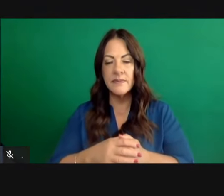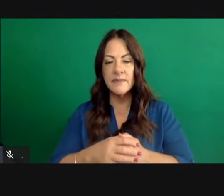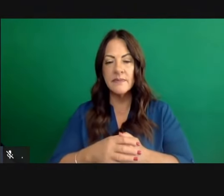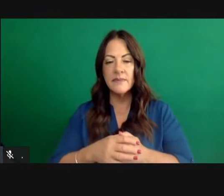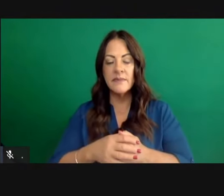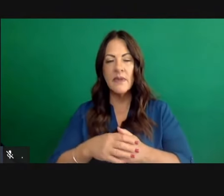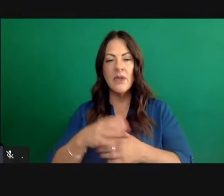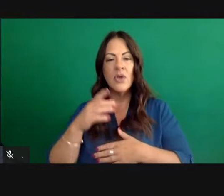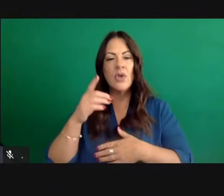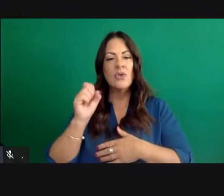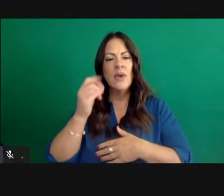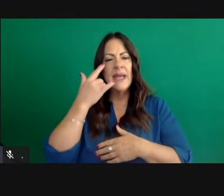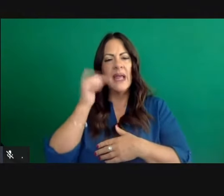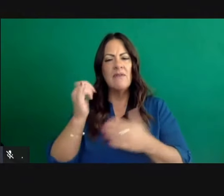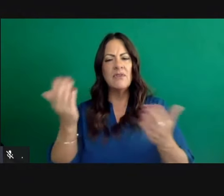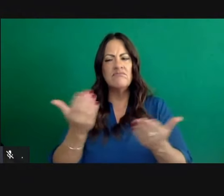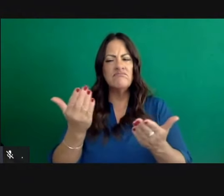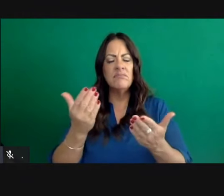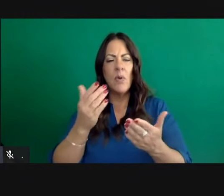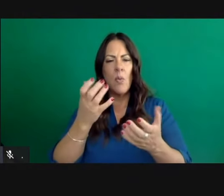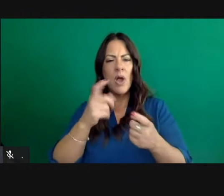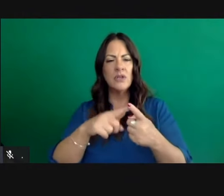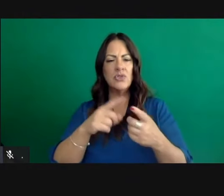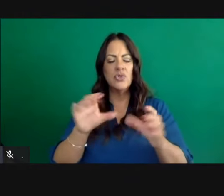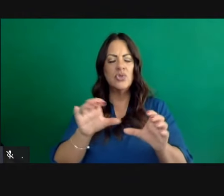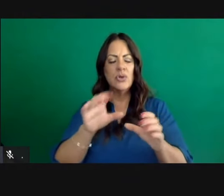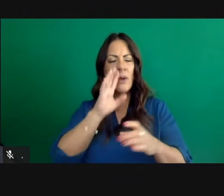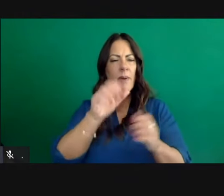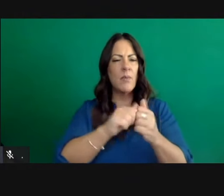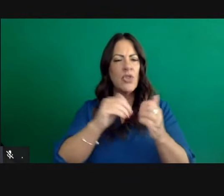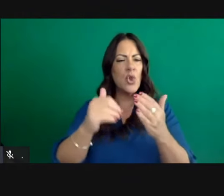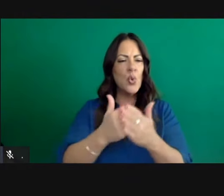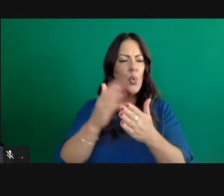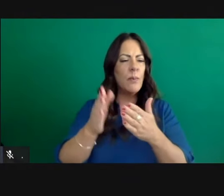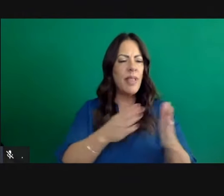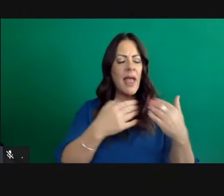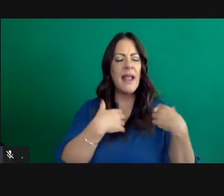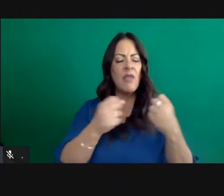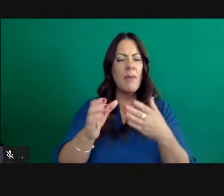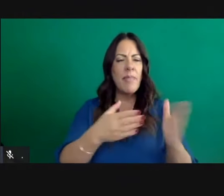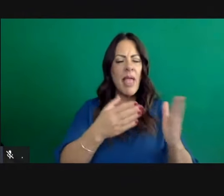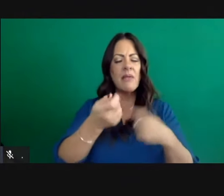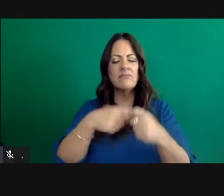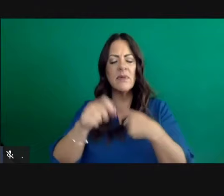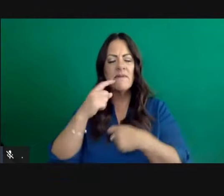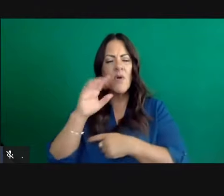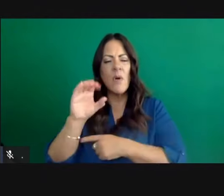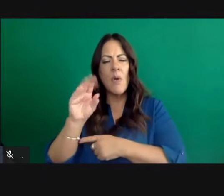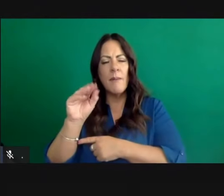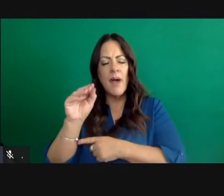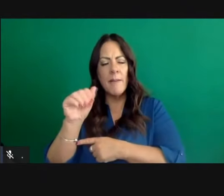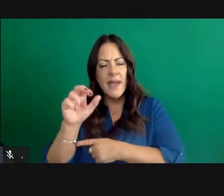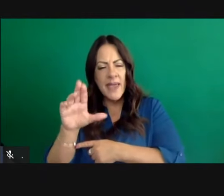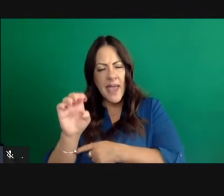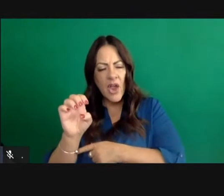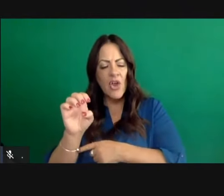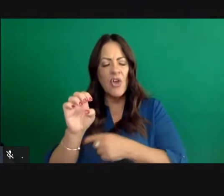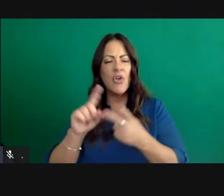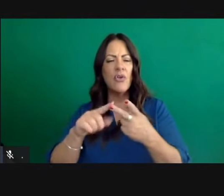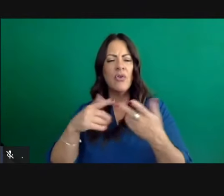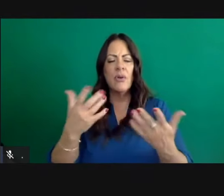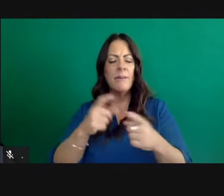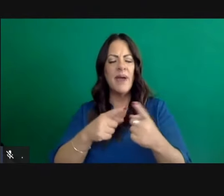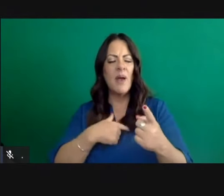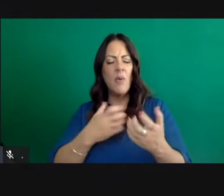Obamacare was like adding ships to the Titanic. And legislative leaders have echoed the same sentiment. So I wanted to hear from